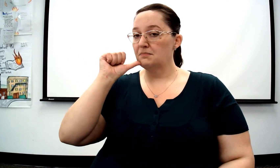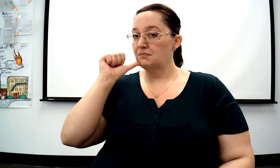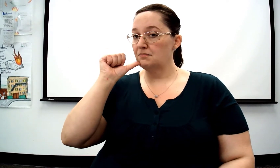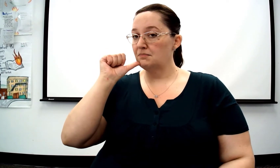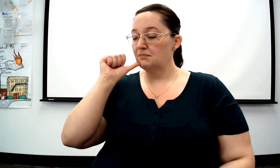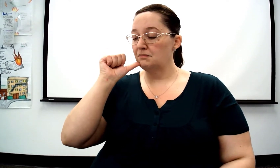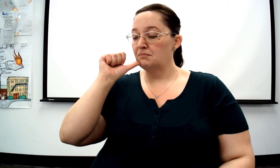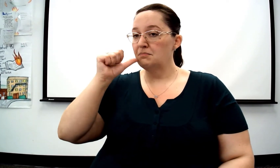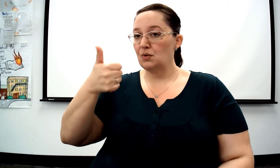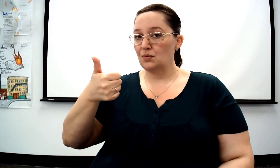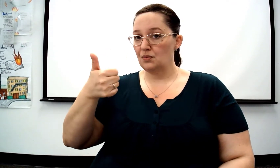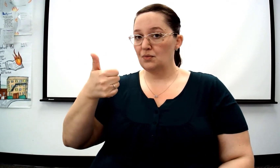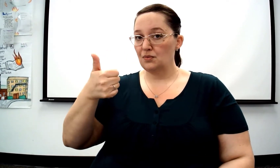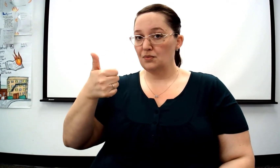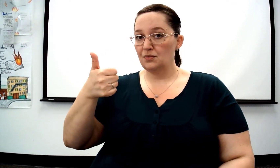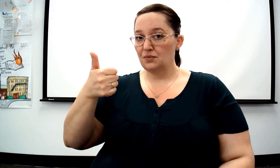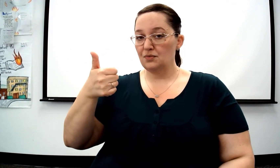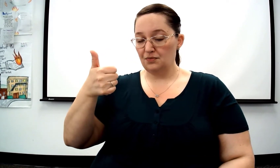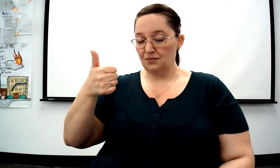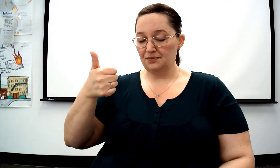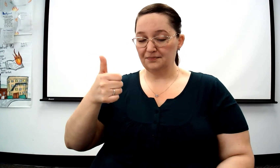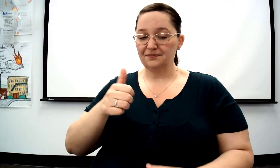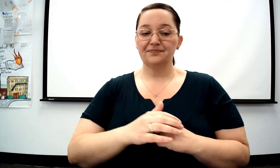Open A, flipping from your chin forward, tomorrow.